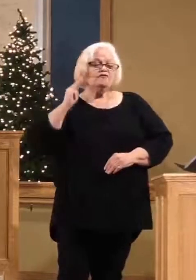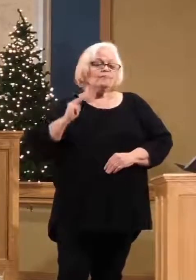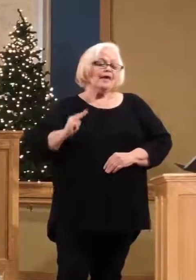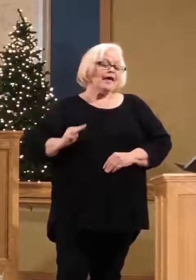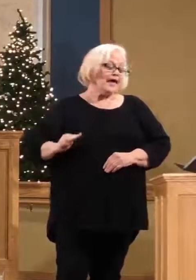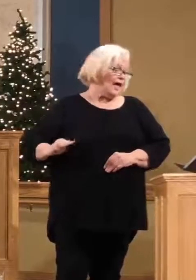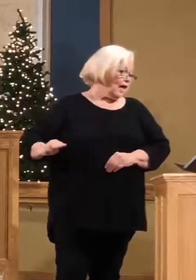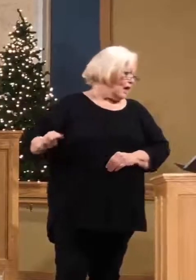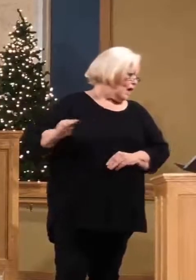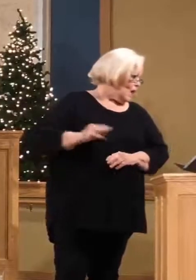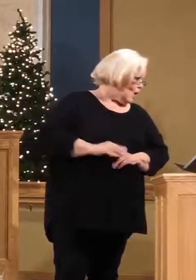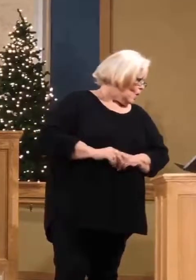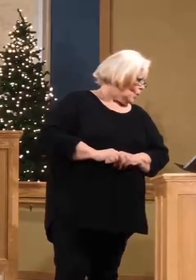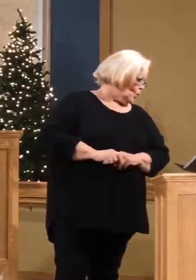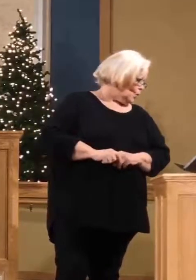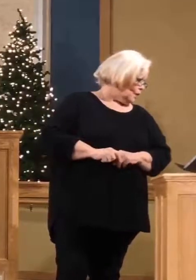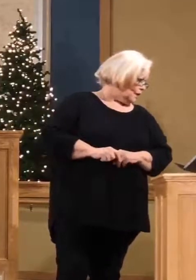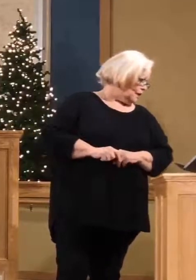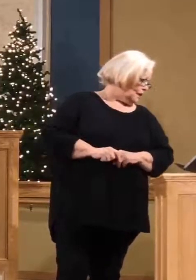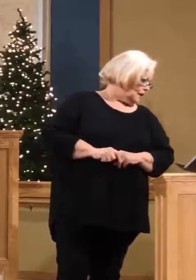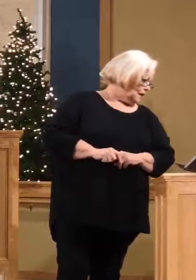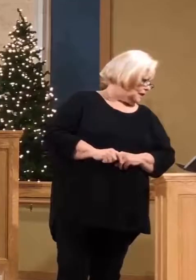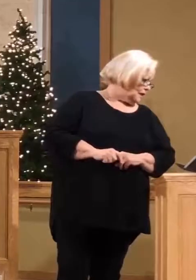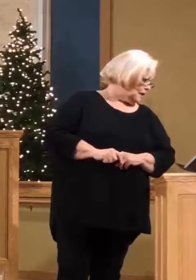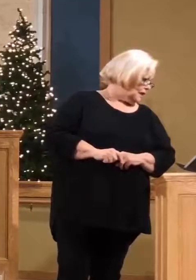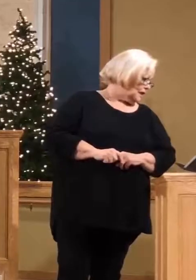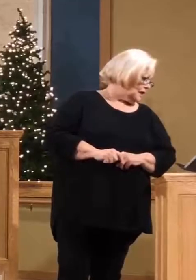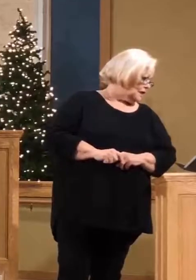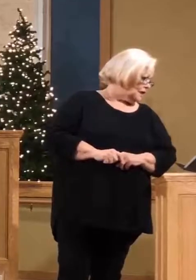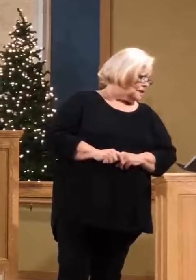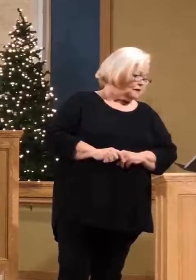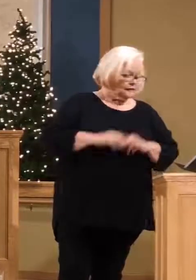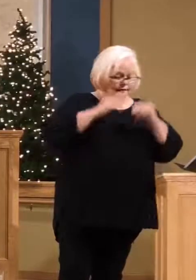of Mary.